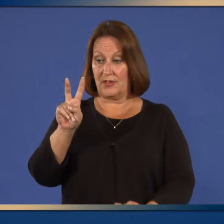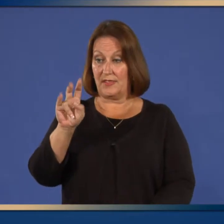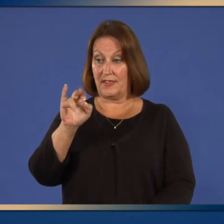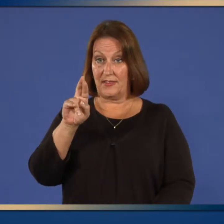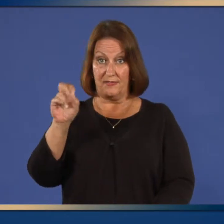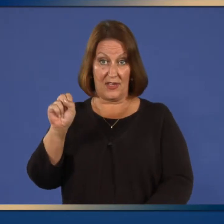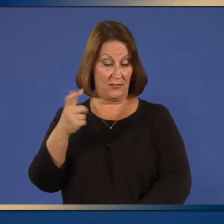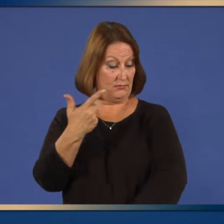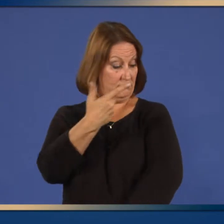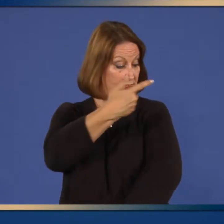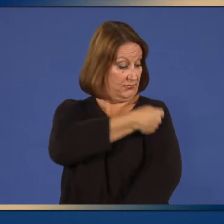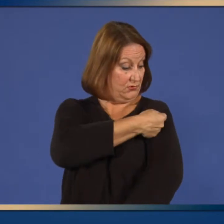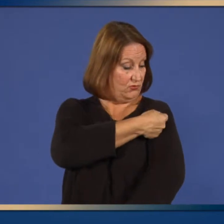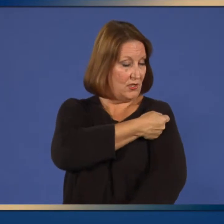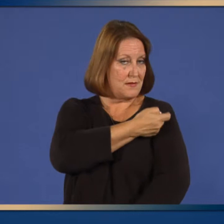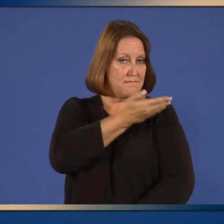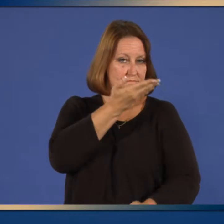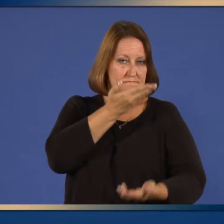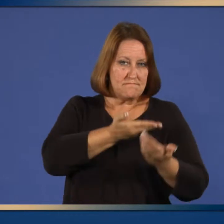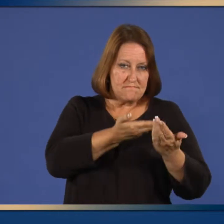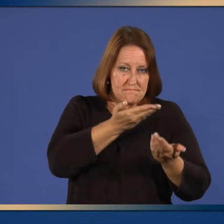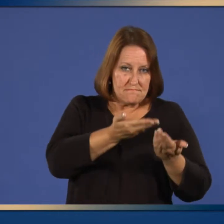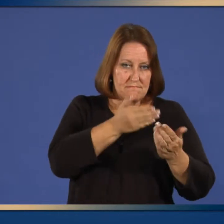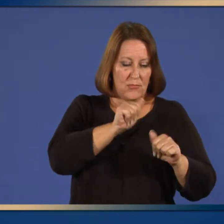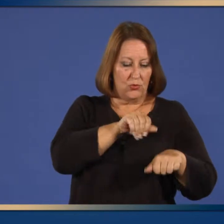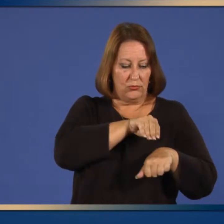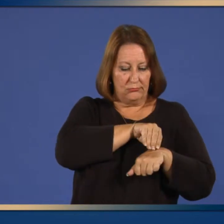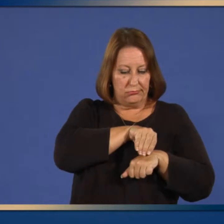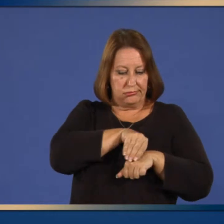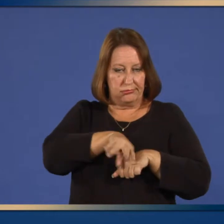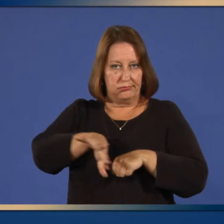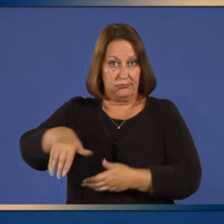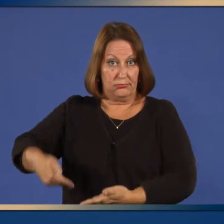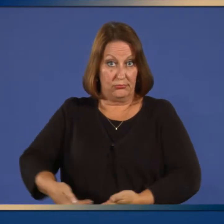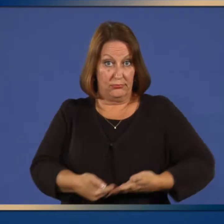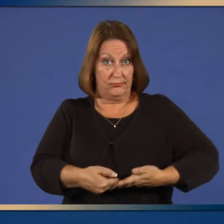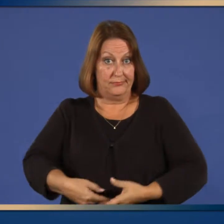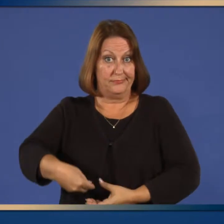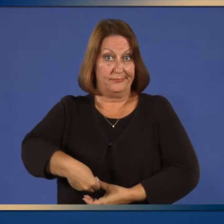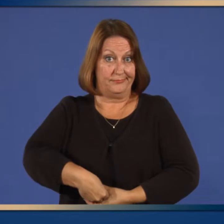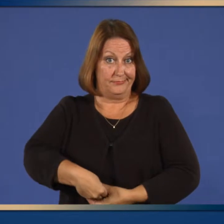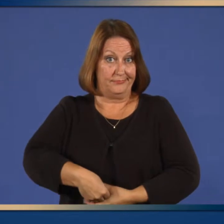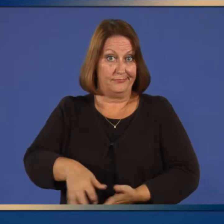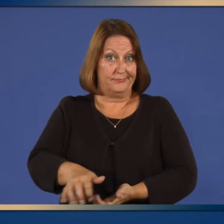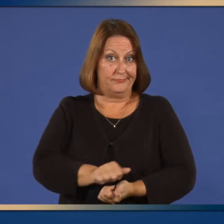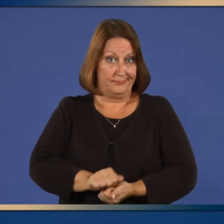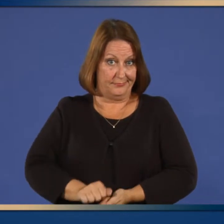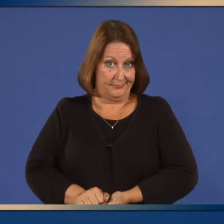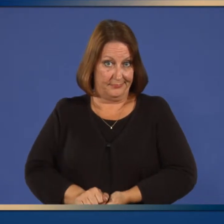because of the theoretical risk of virus transmission to the fetus.